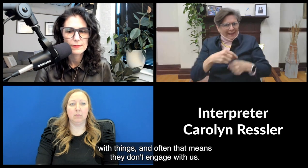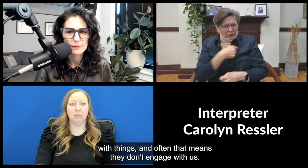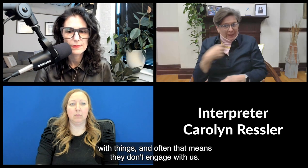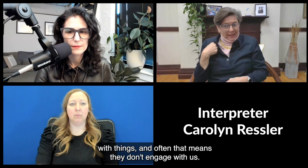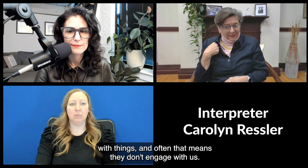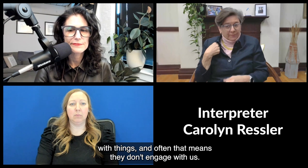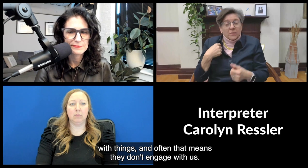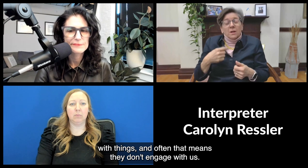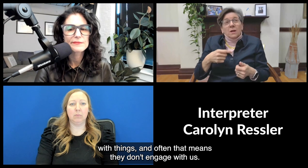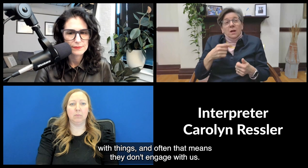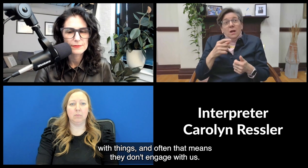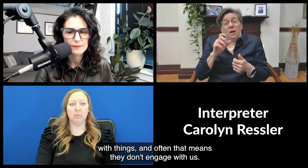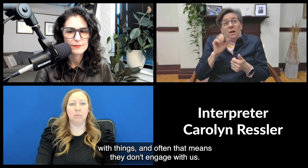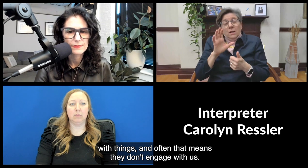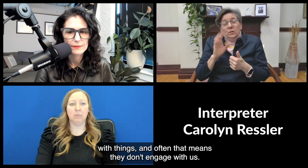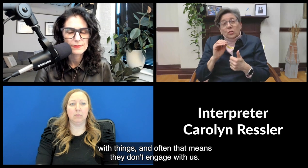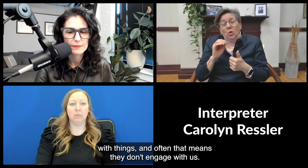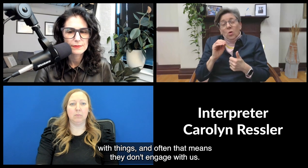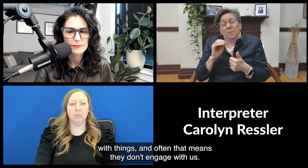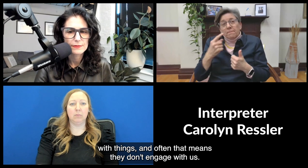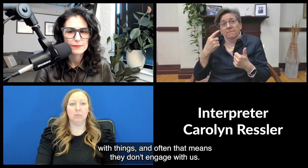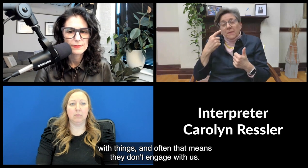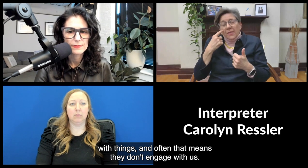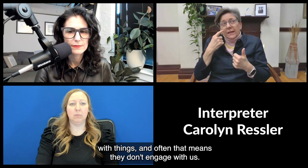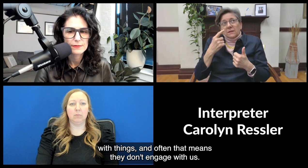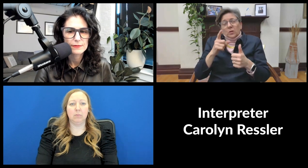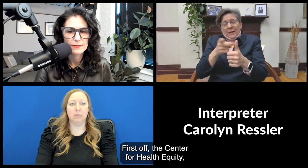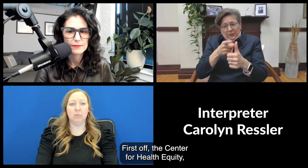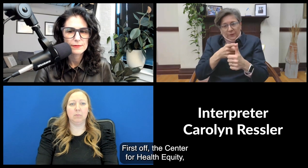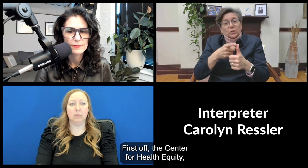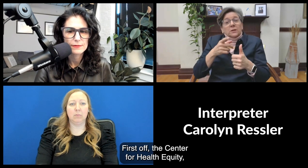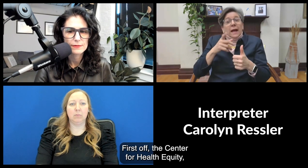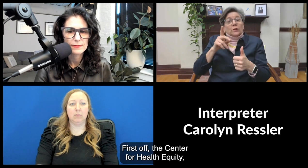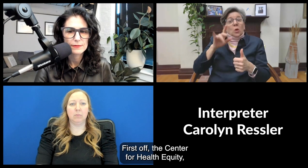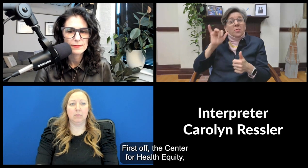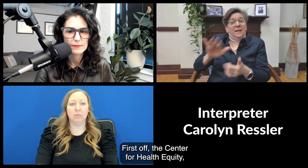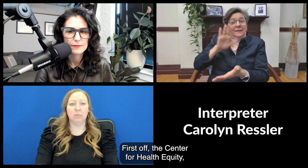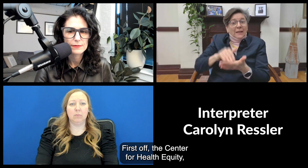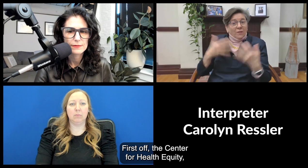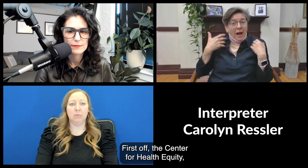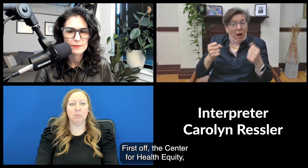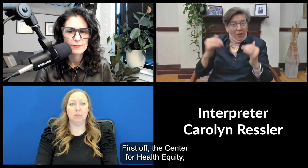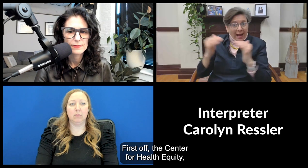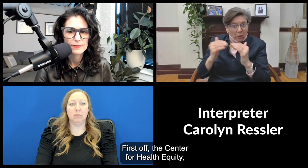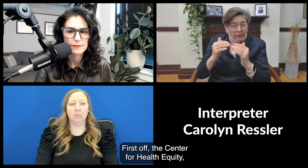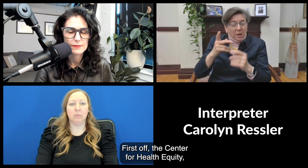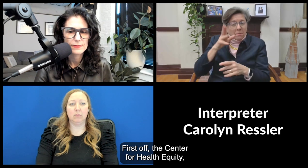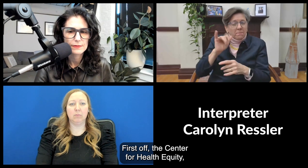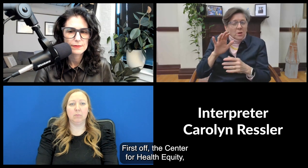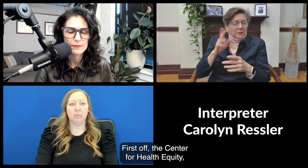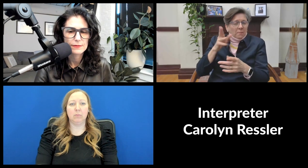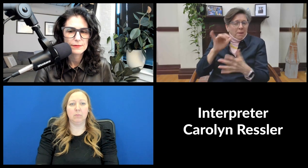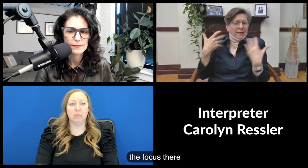move forward quickly with things, and often that means they don't engage with us. So I would say first off, the